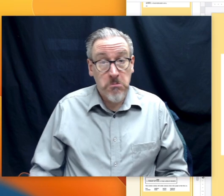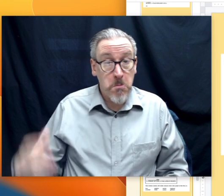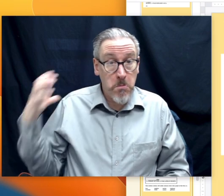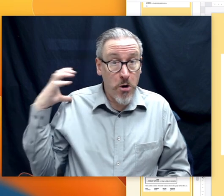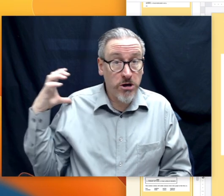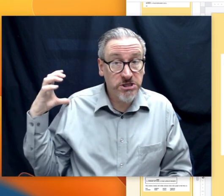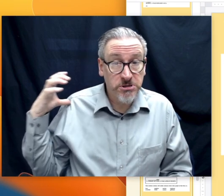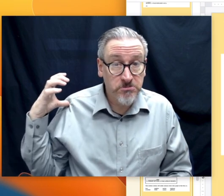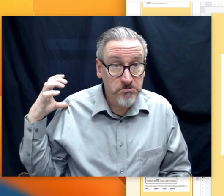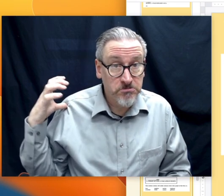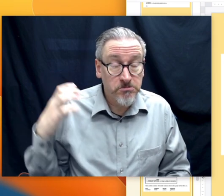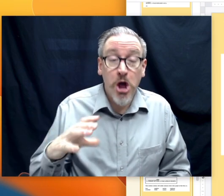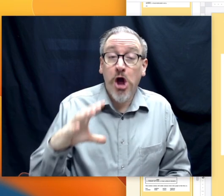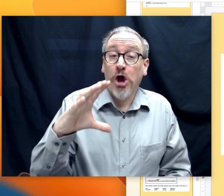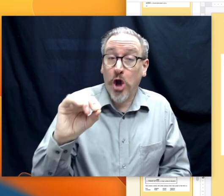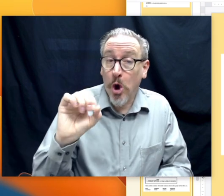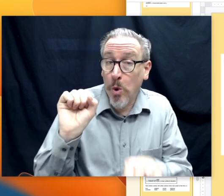examples. Boss,